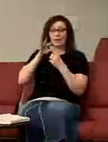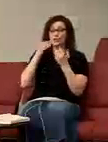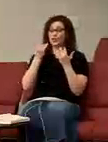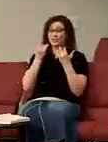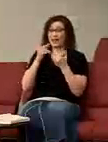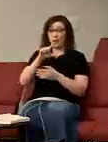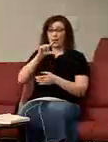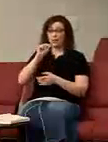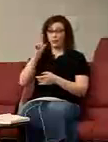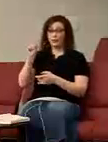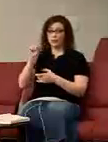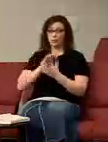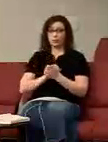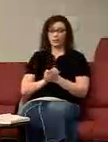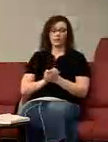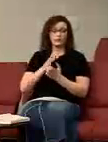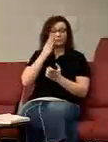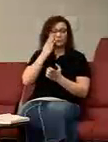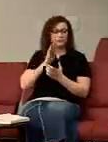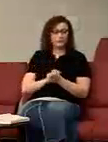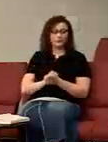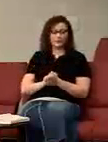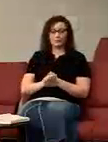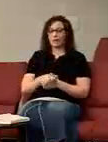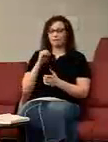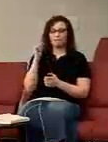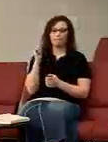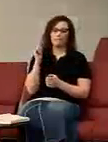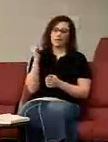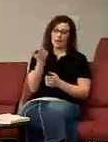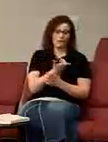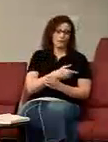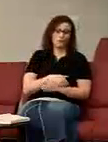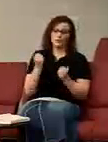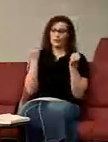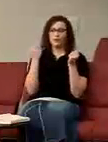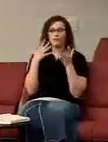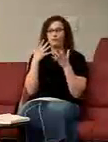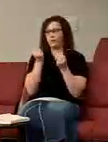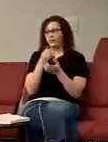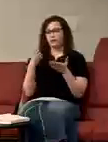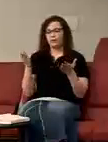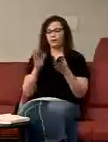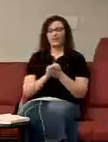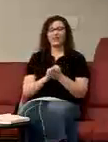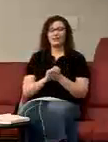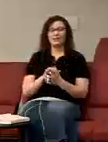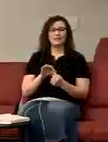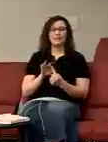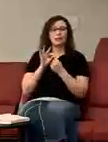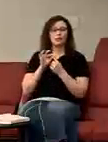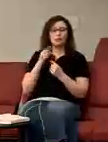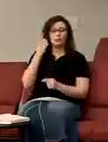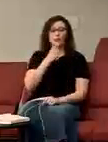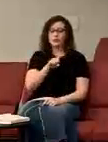right? We got all this stuff happening and everybody's afraid of everything. And it seems like everybody I talk to, especially if they're not saved, they're really